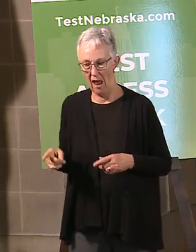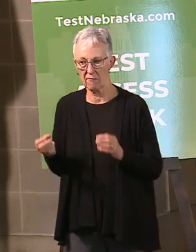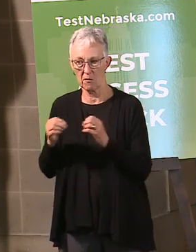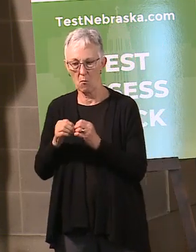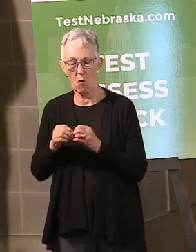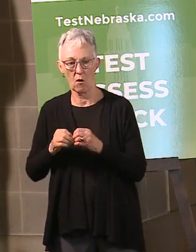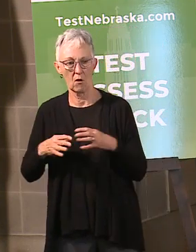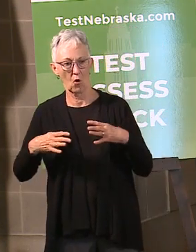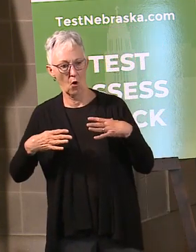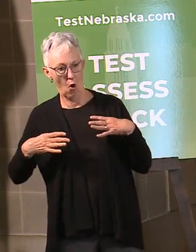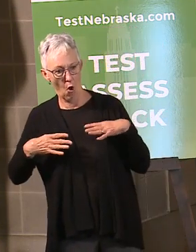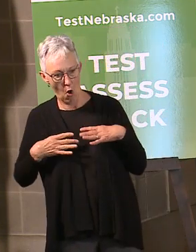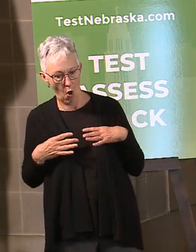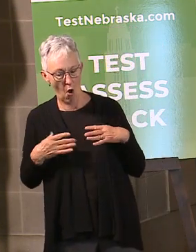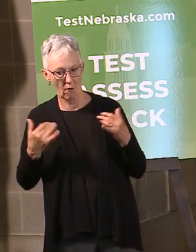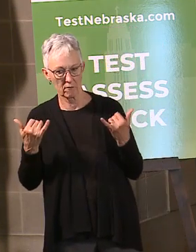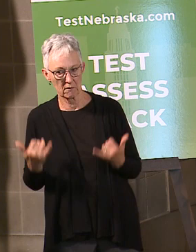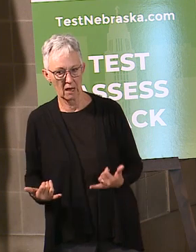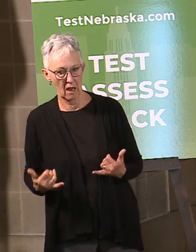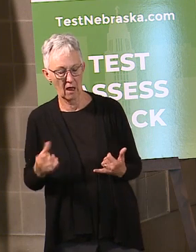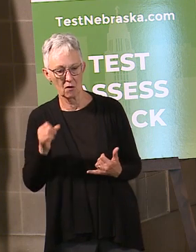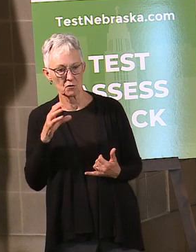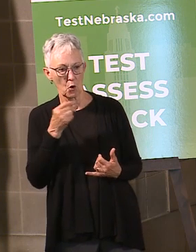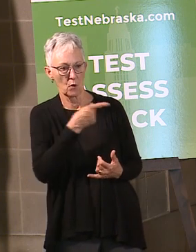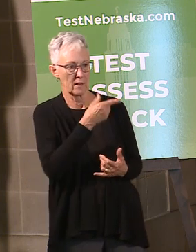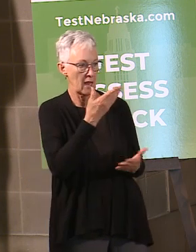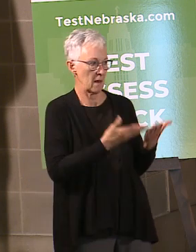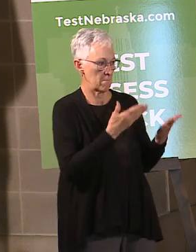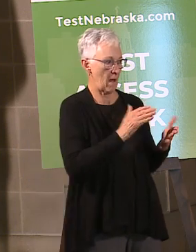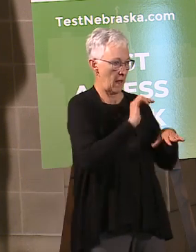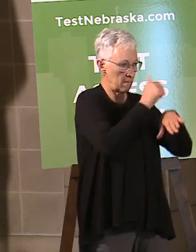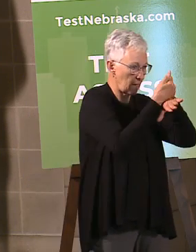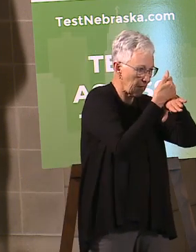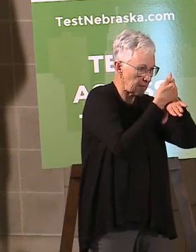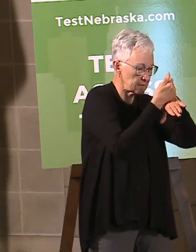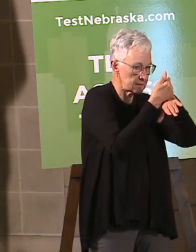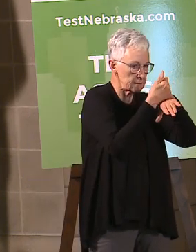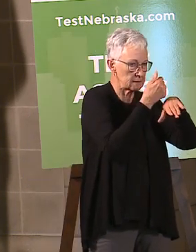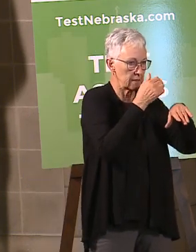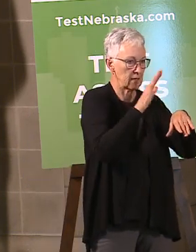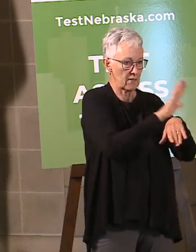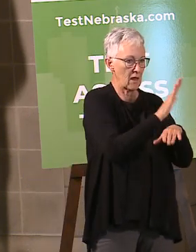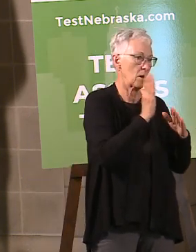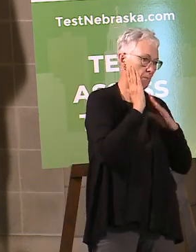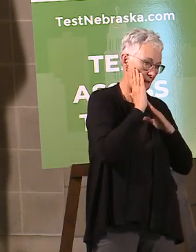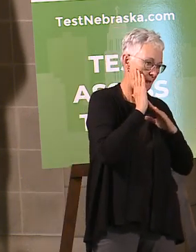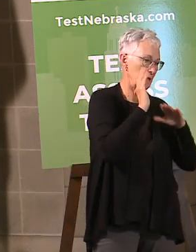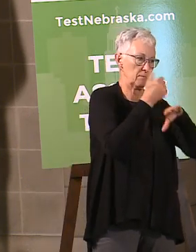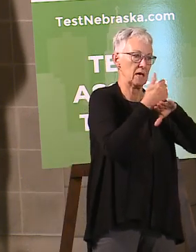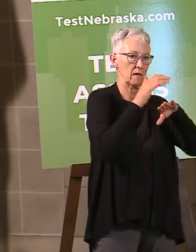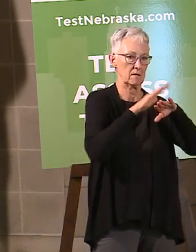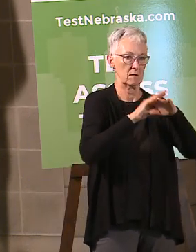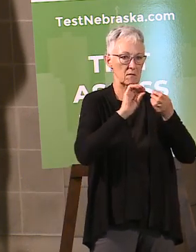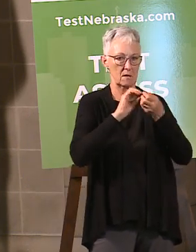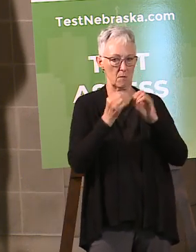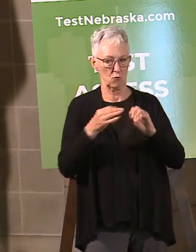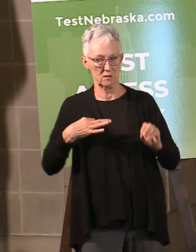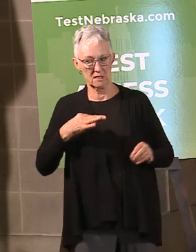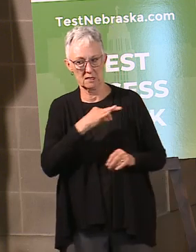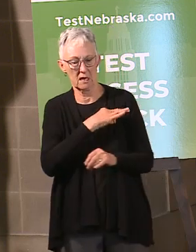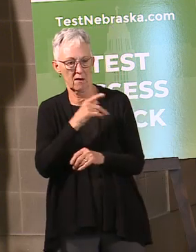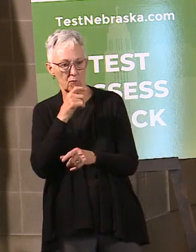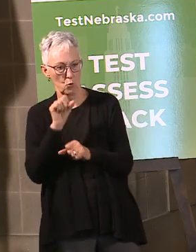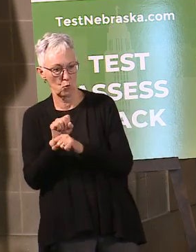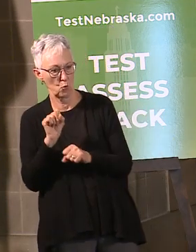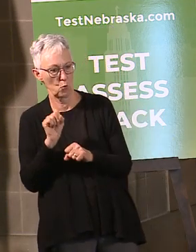bed availability based off their staffing needs. But I've visited their hospitals. They're doing a great job. You know, we're keeping